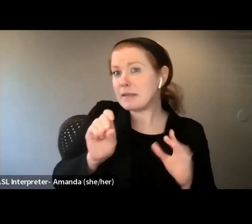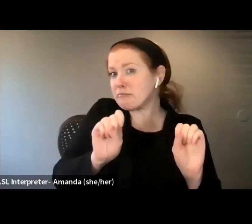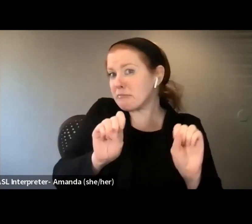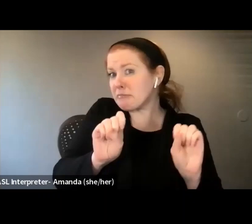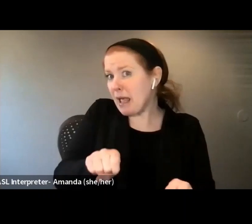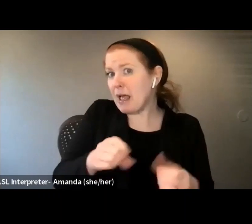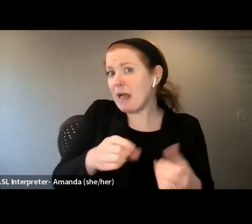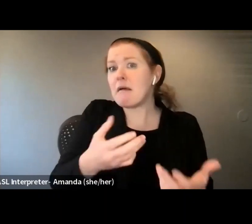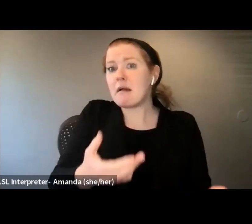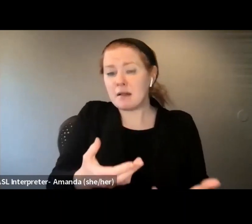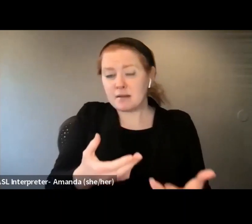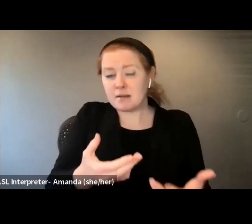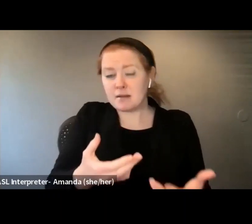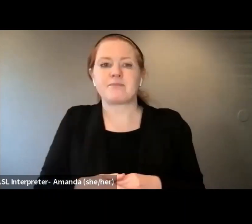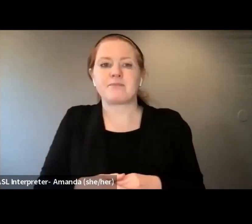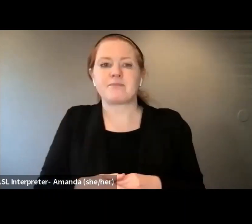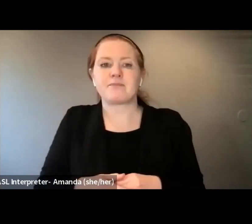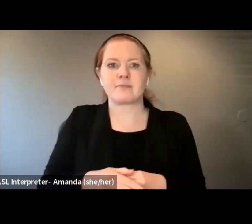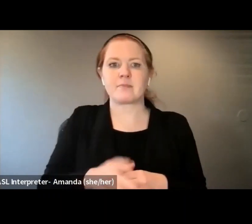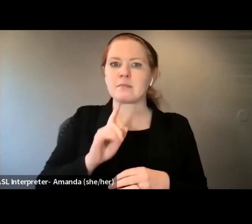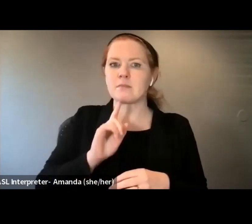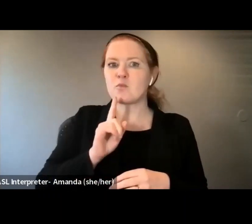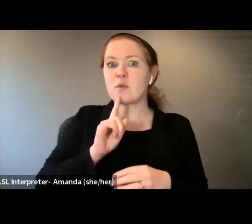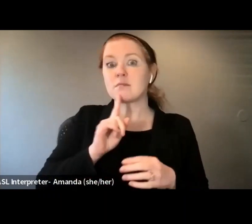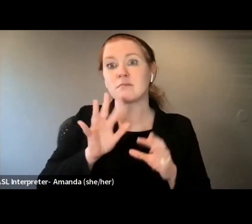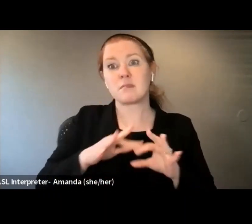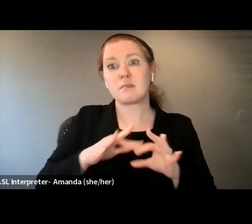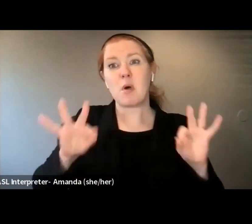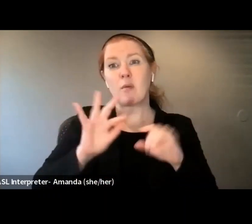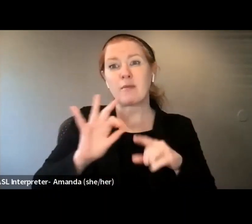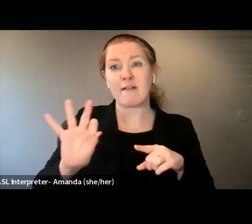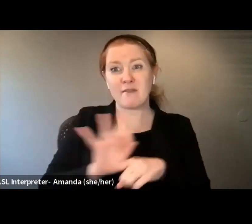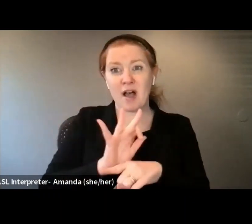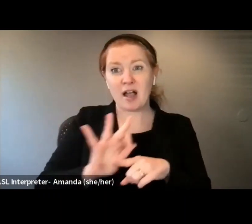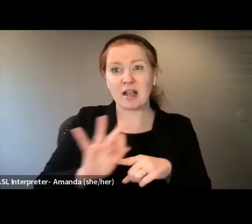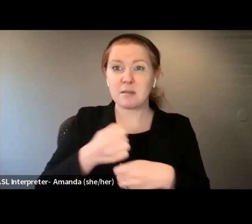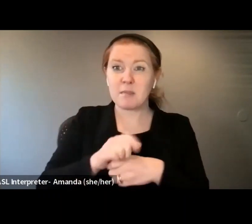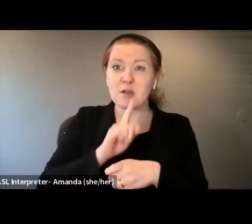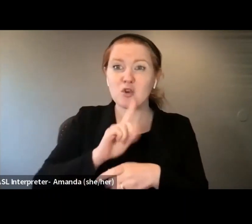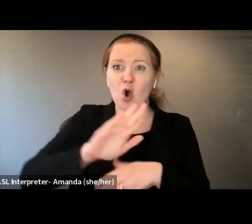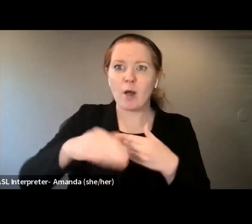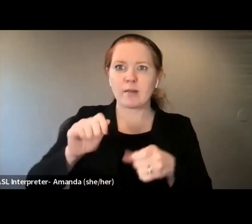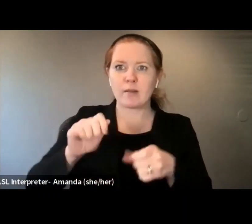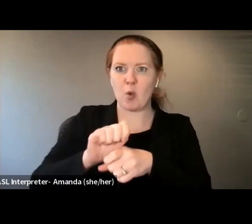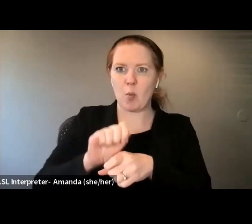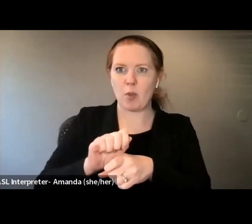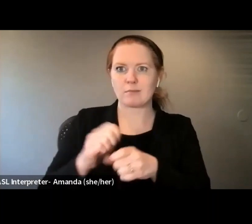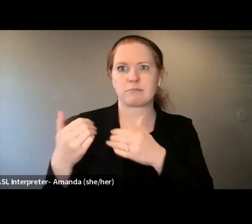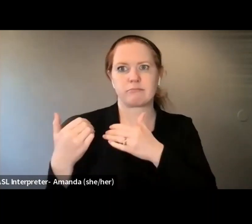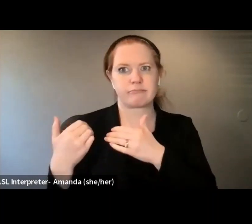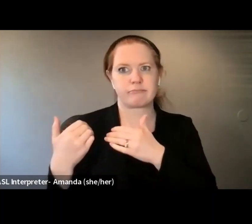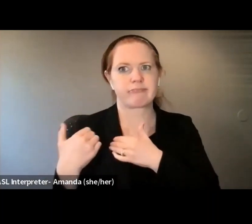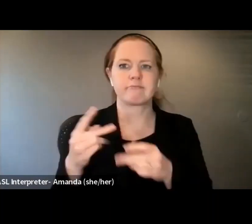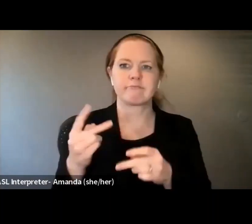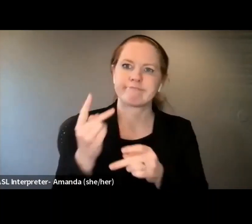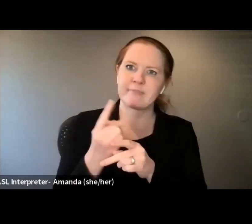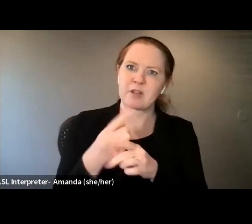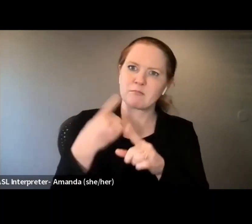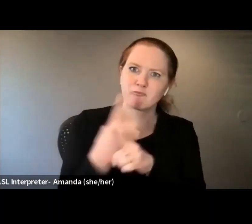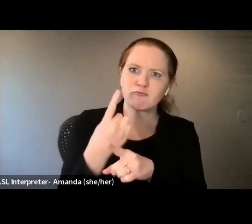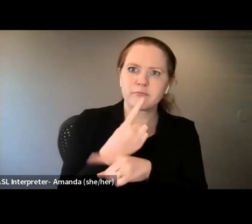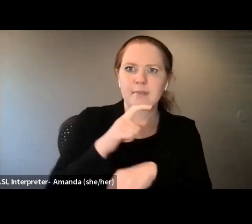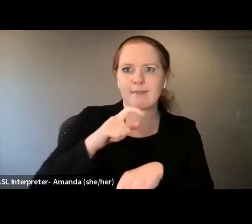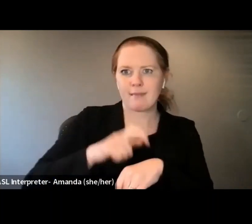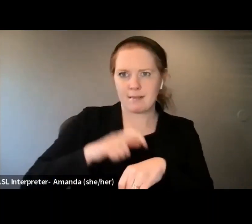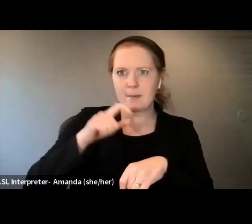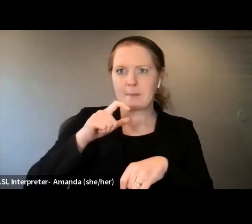but it's a very important function to make sure all those employer responsibilities are taken care of correctly and on time.